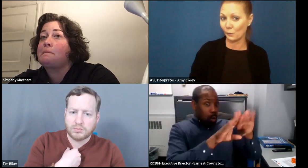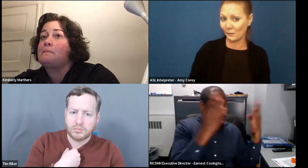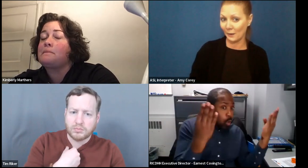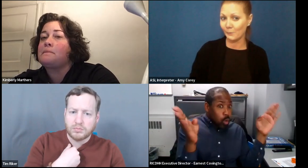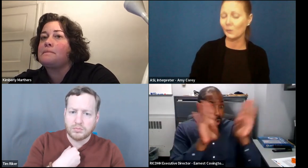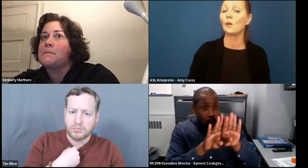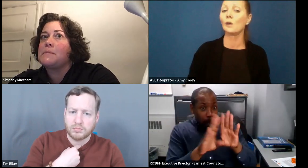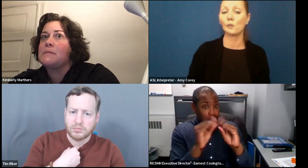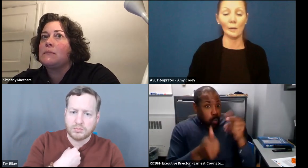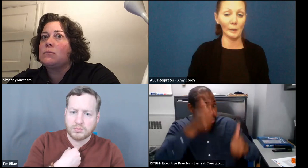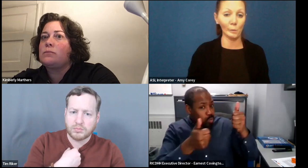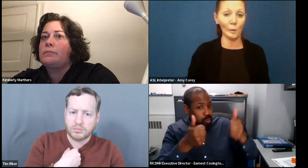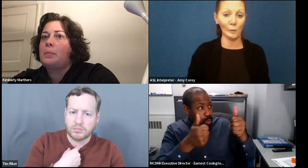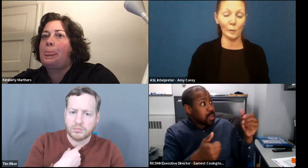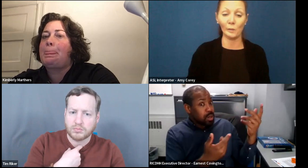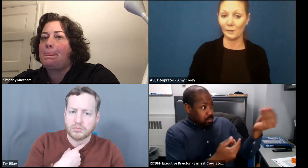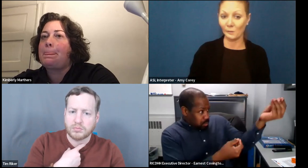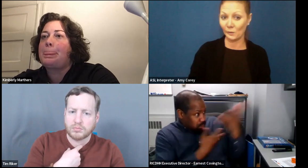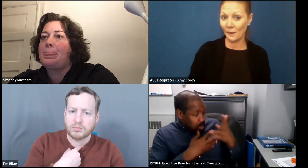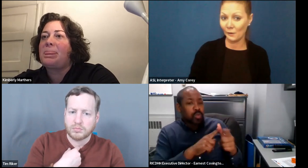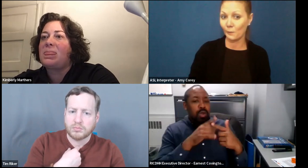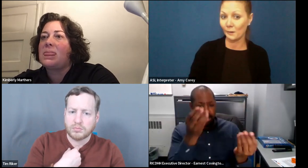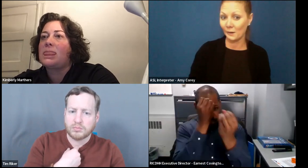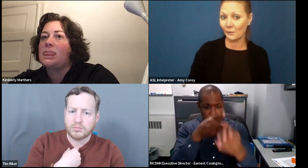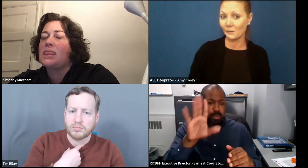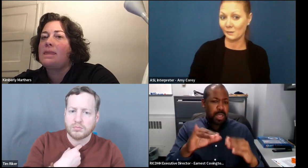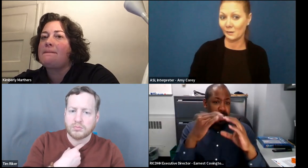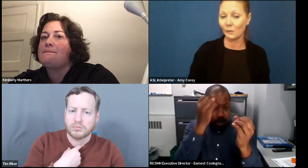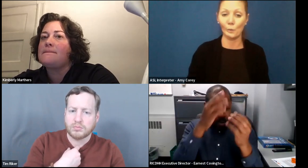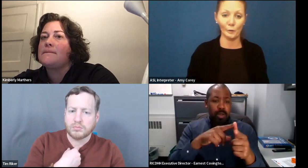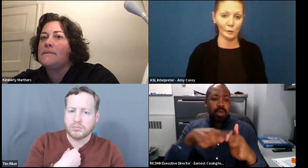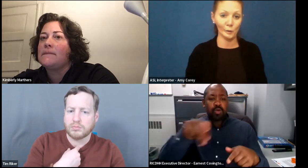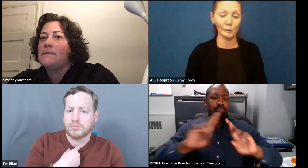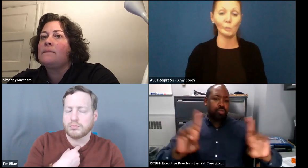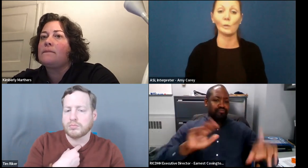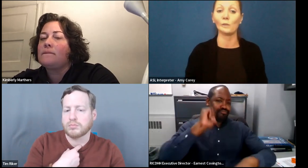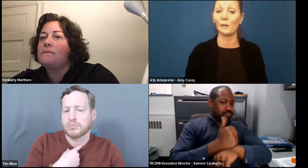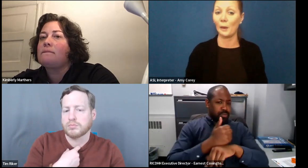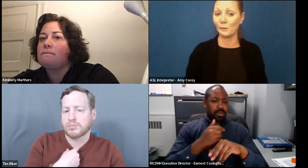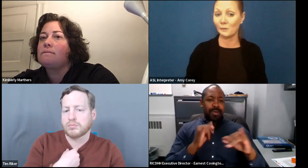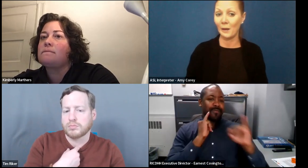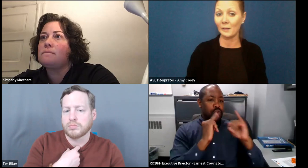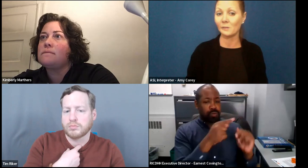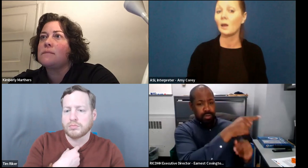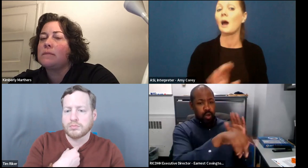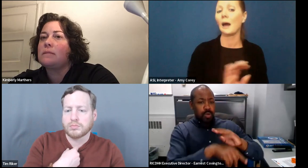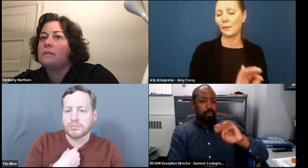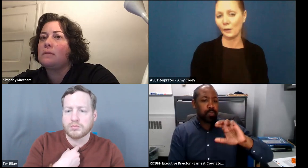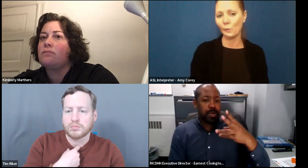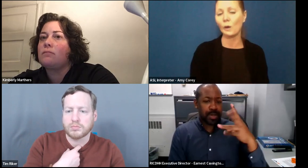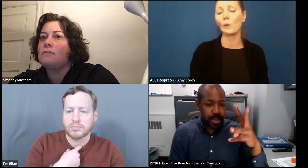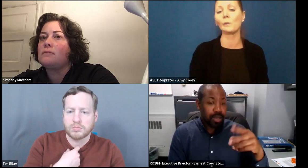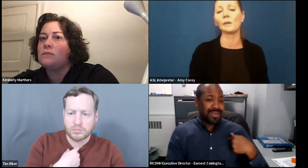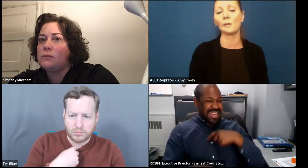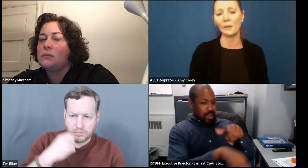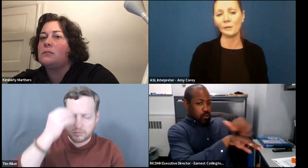going to accept and then whether they would like to attend our meeting on the 16th, open or close. Once we get that response, I can let